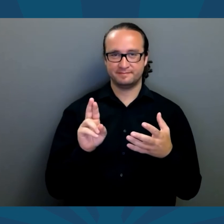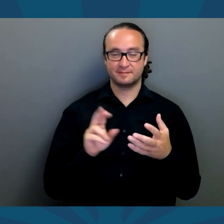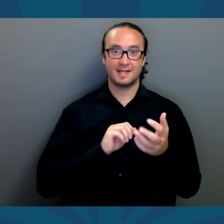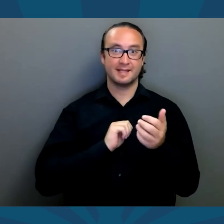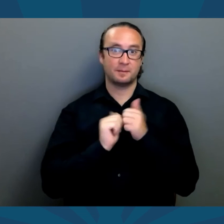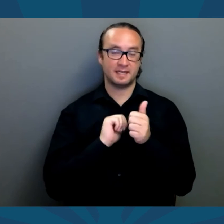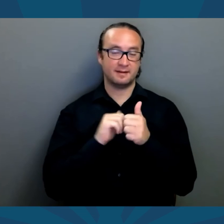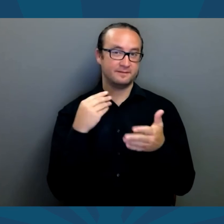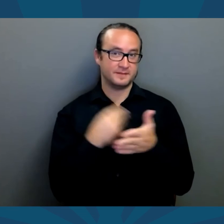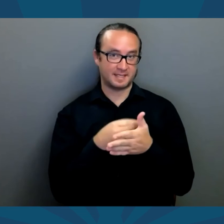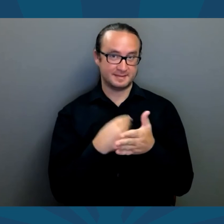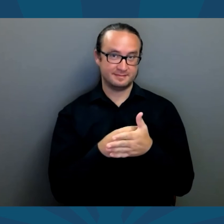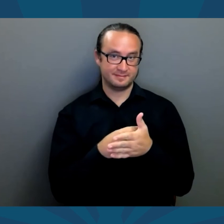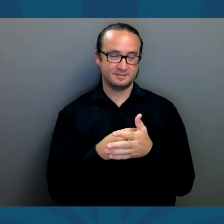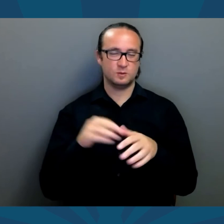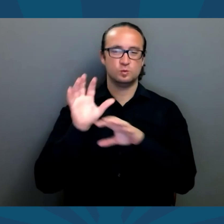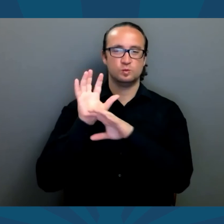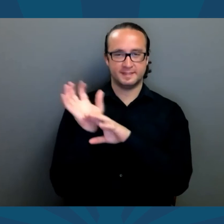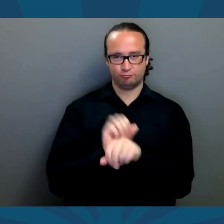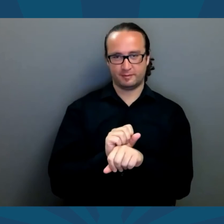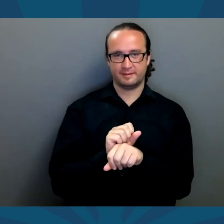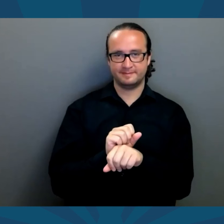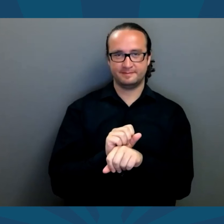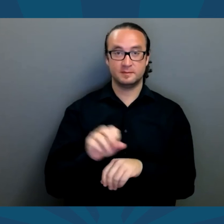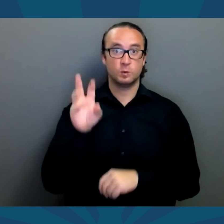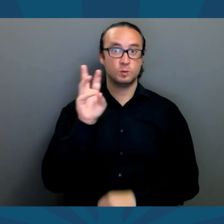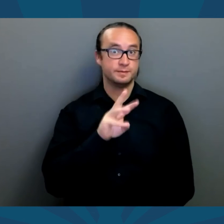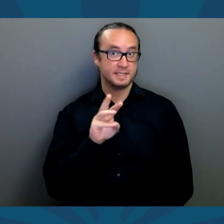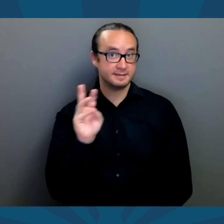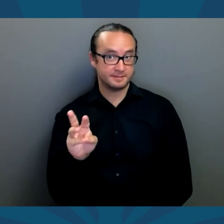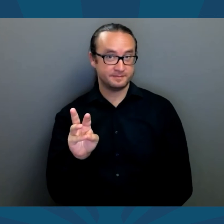Party, Republican. Campaign funding, traditional.